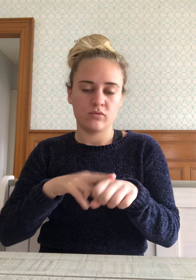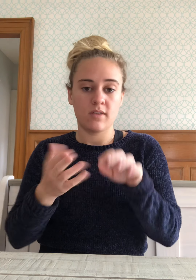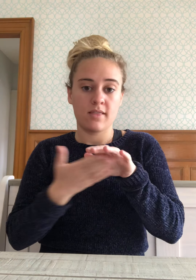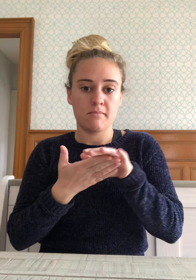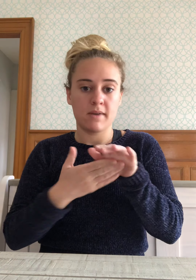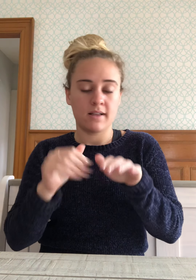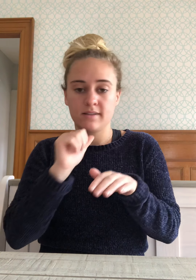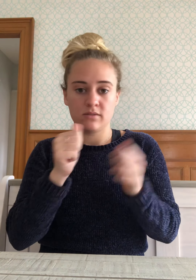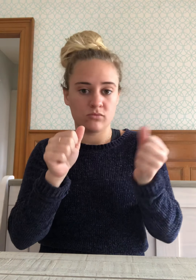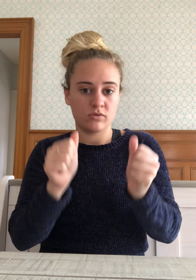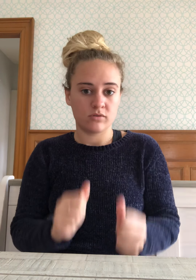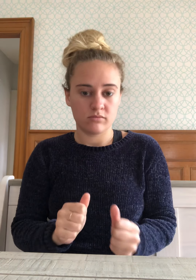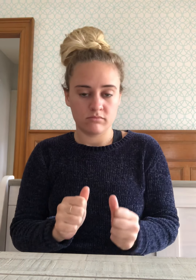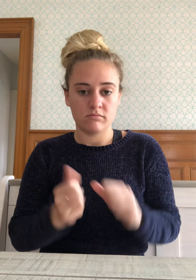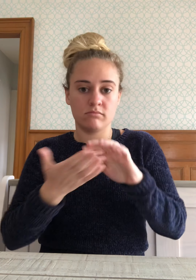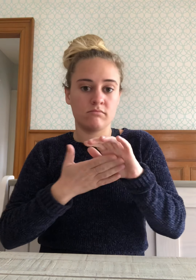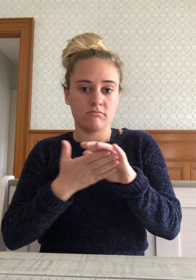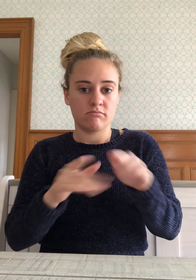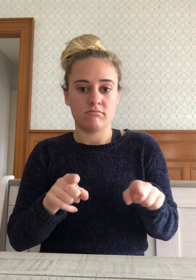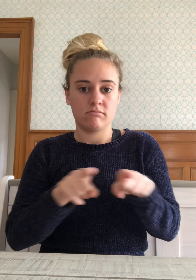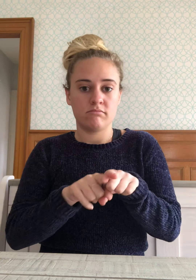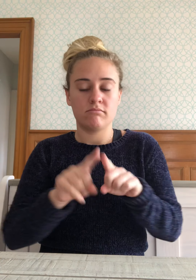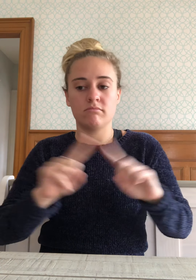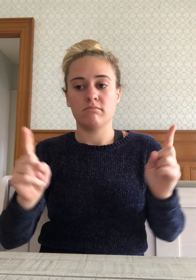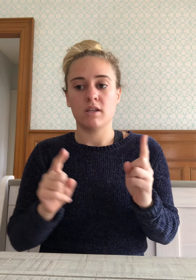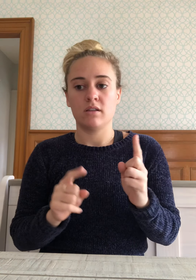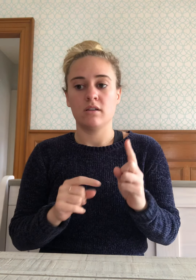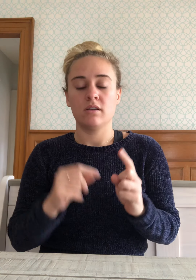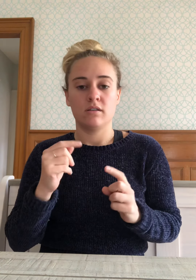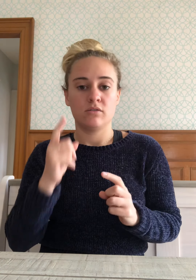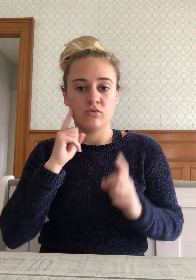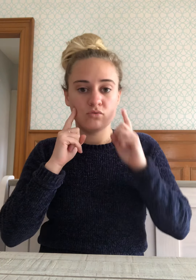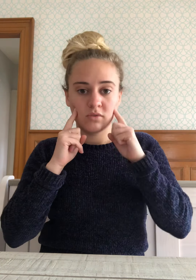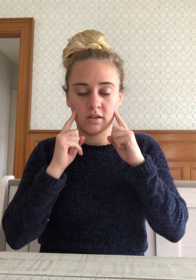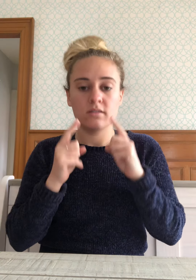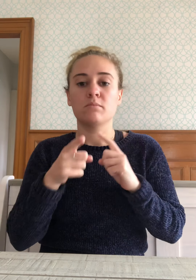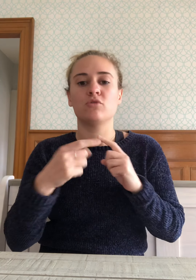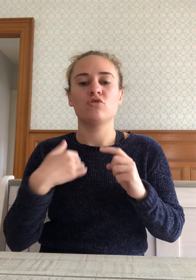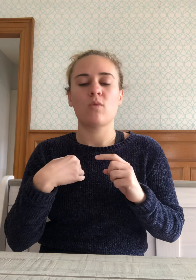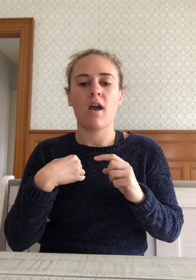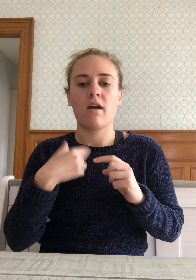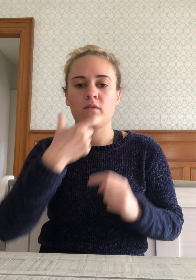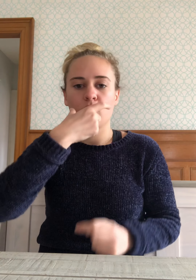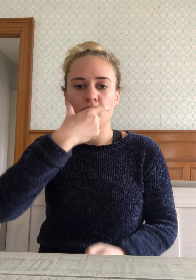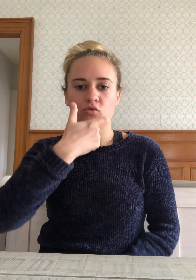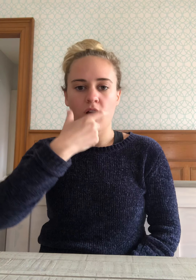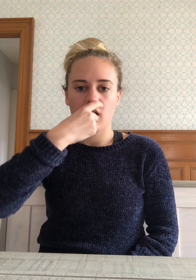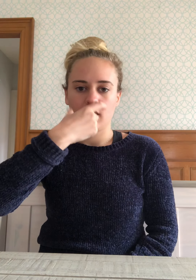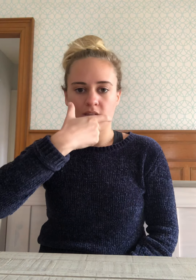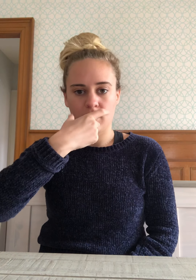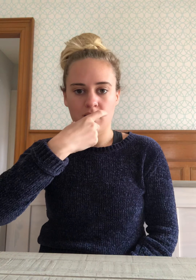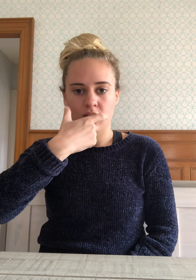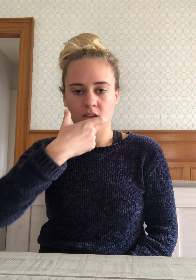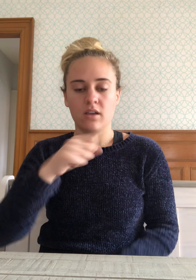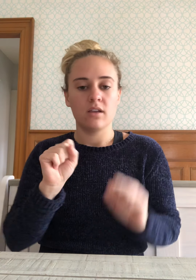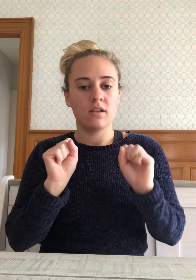the same, but there's two sides of the denture. Then you'll have some rocking that can often be from the hard